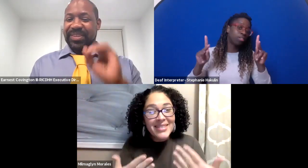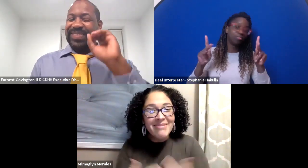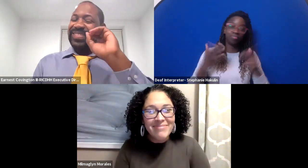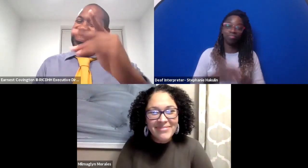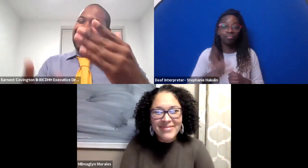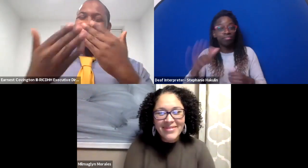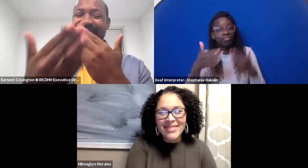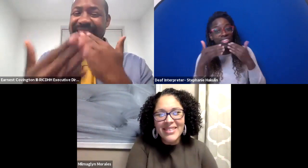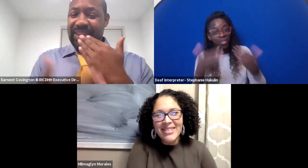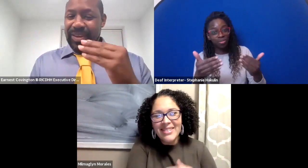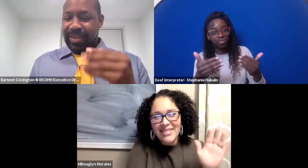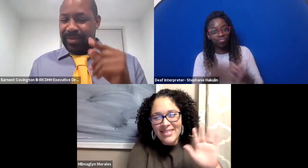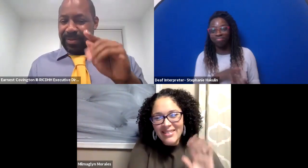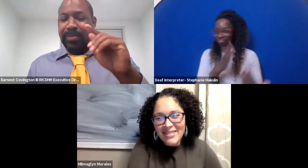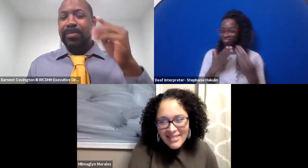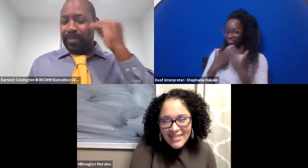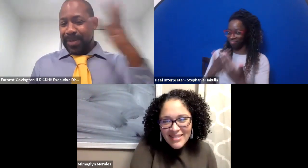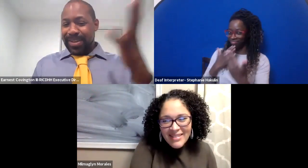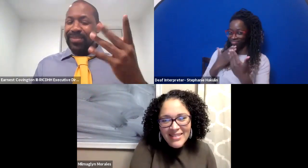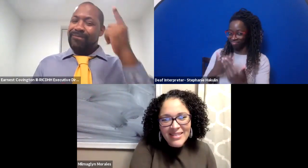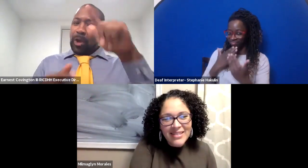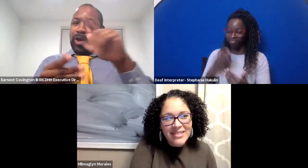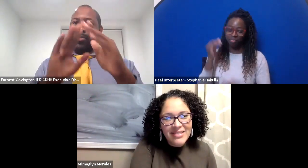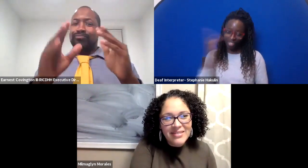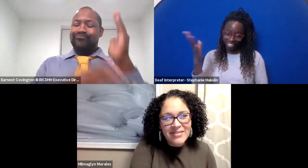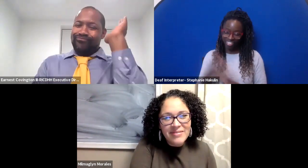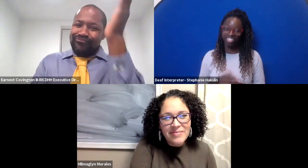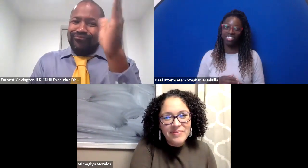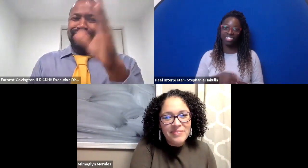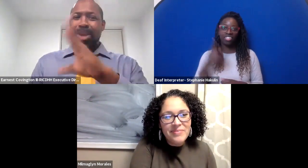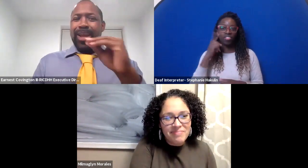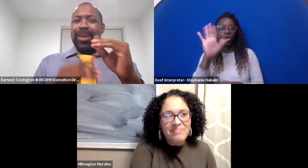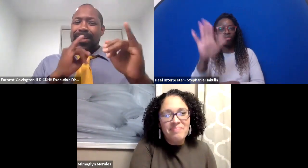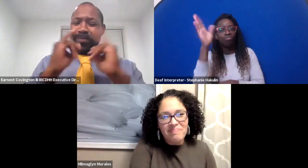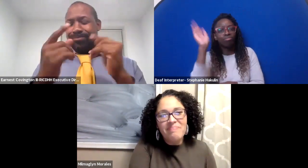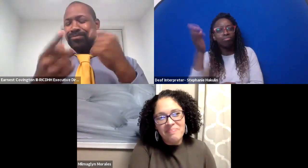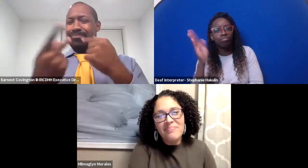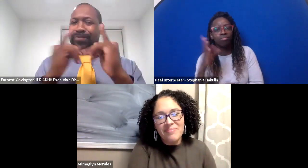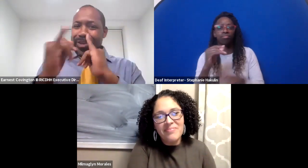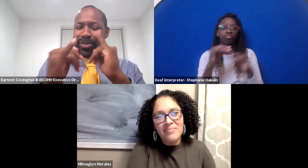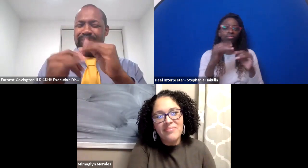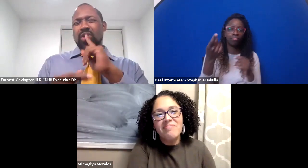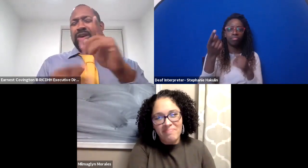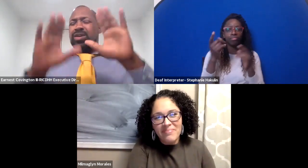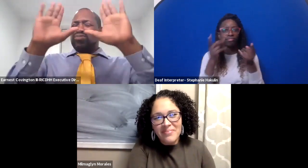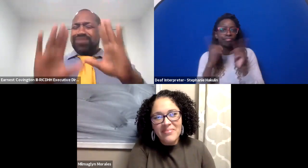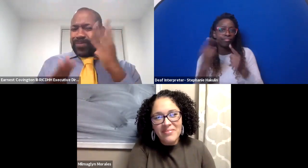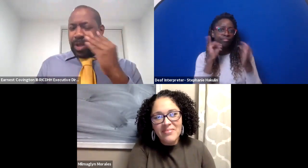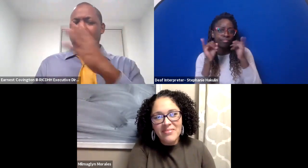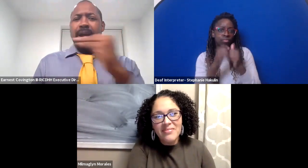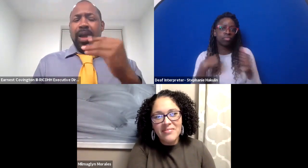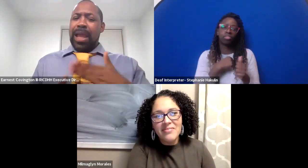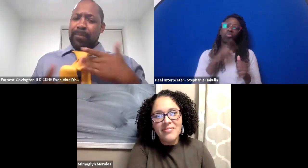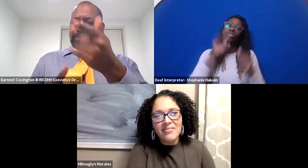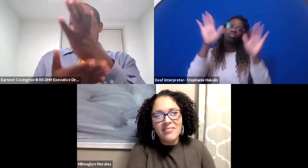Okay. Thank you so much, Ernest, for having me tonight. Thank you so much for presenting for our series